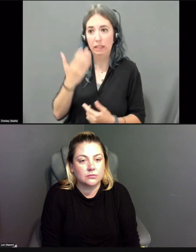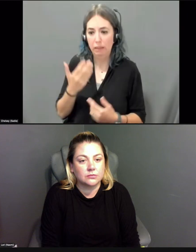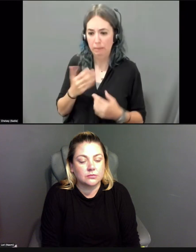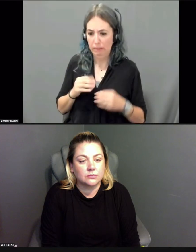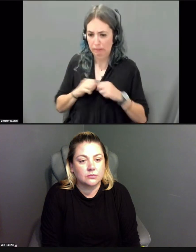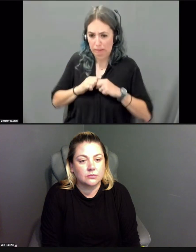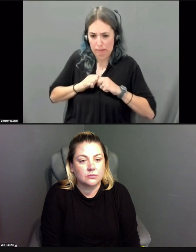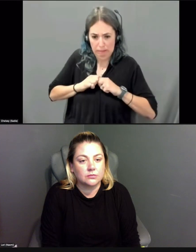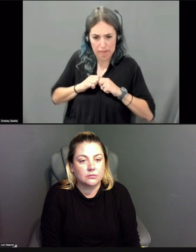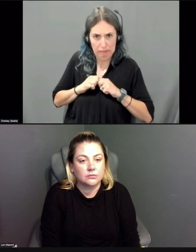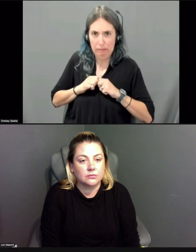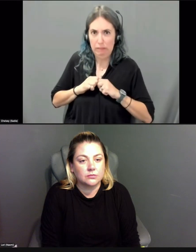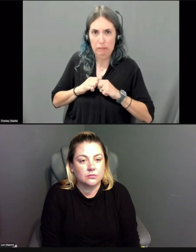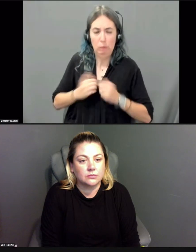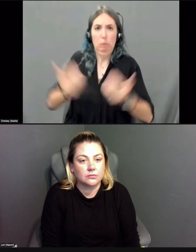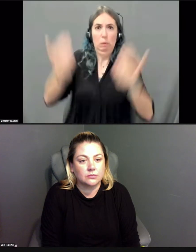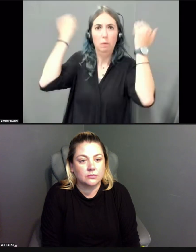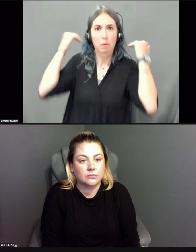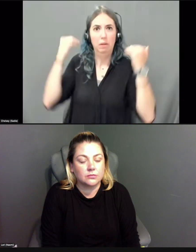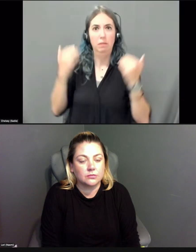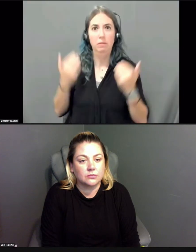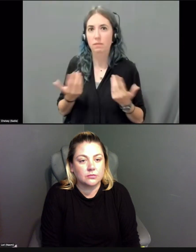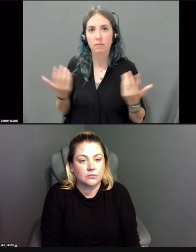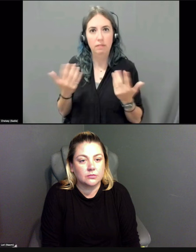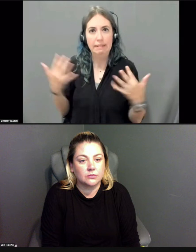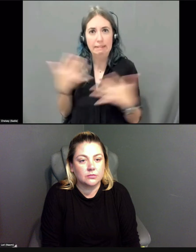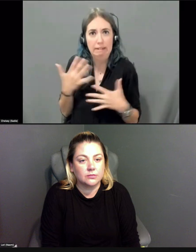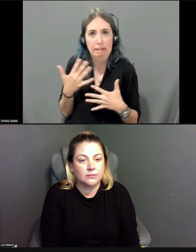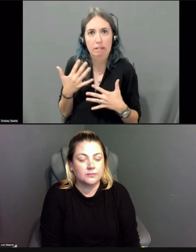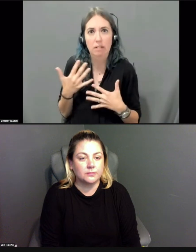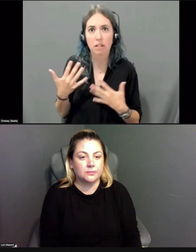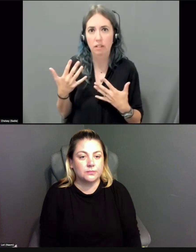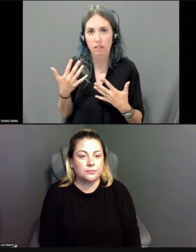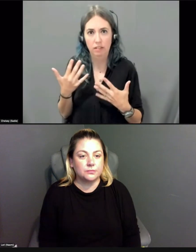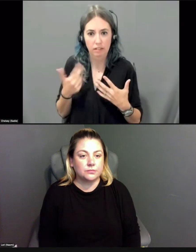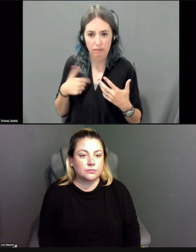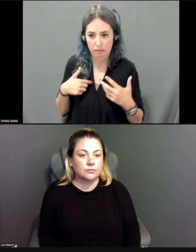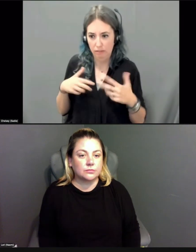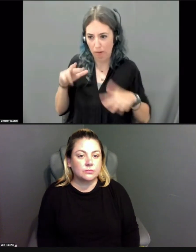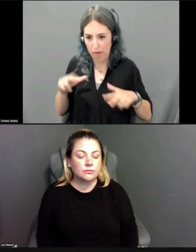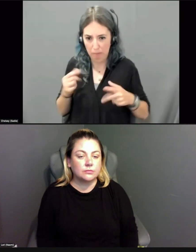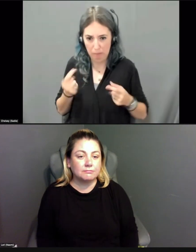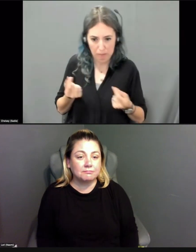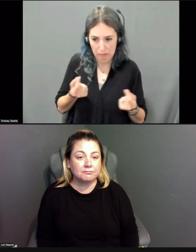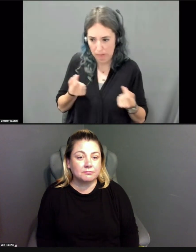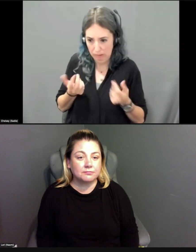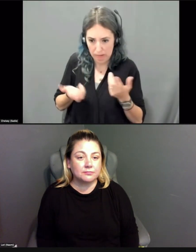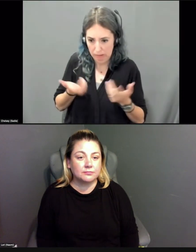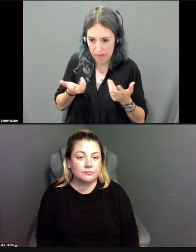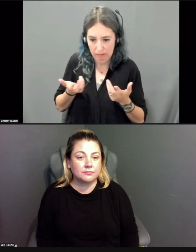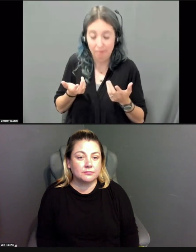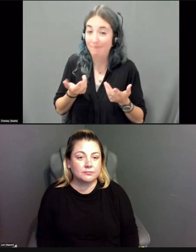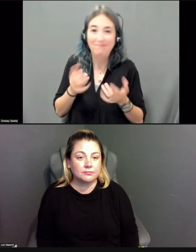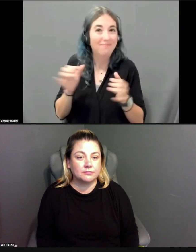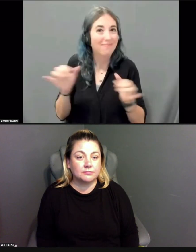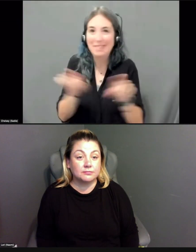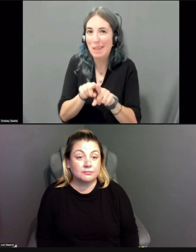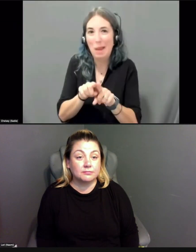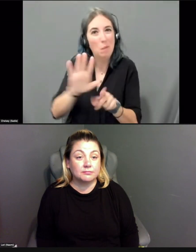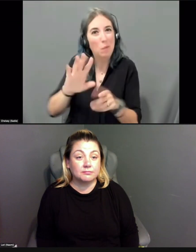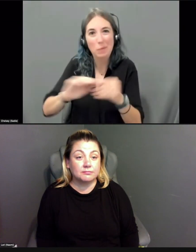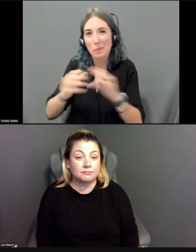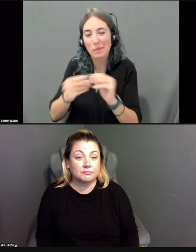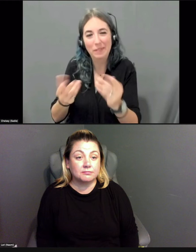outside, and we don't exactly know what to do with it. Yeah, no, that's